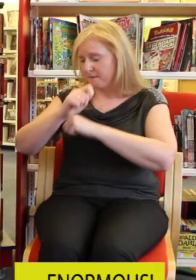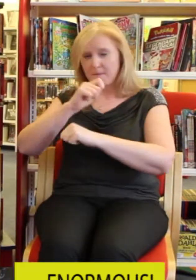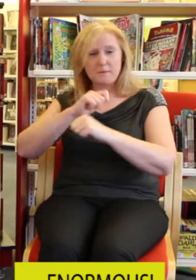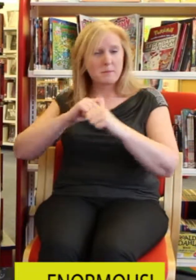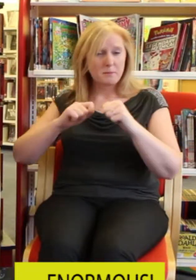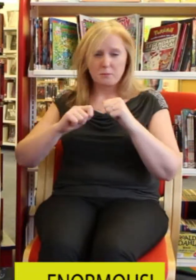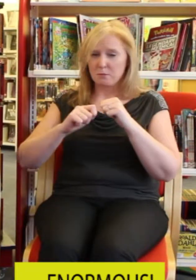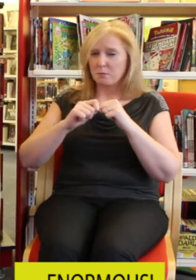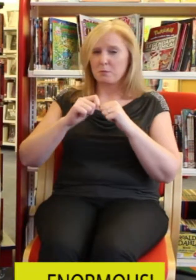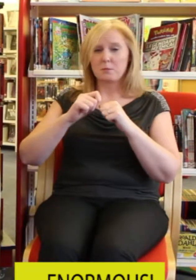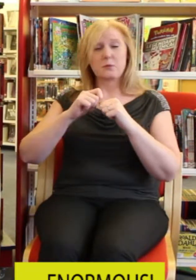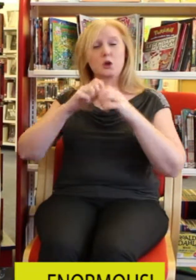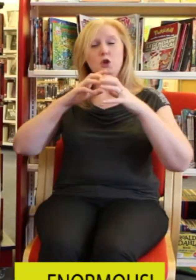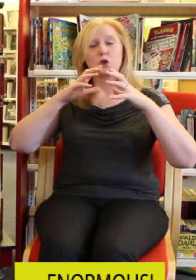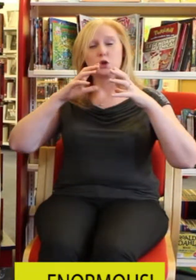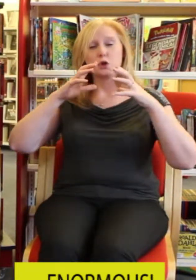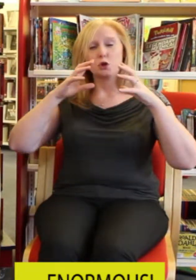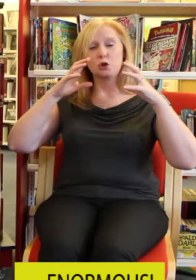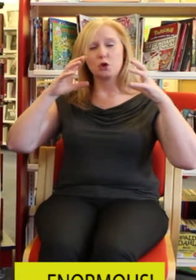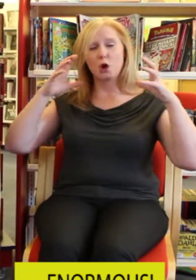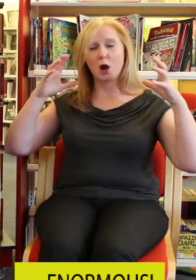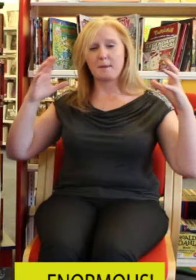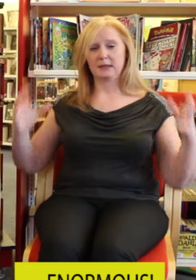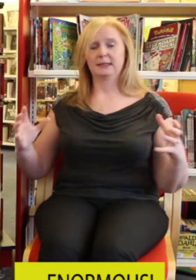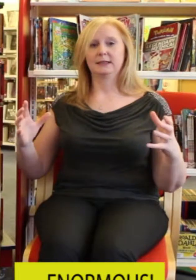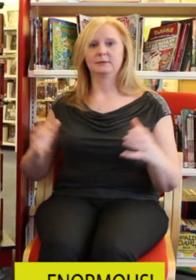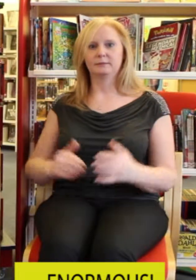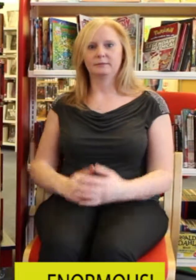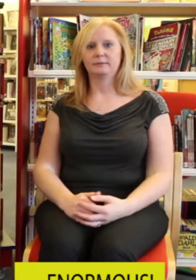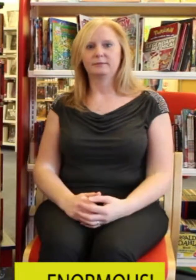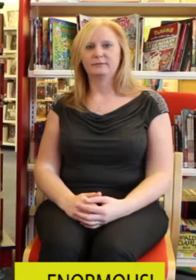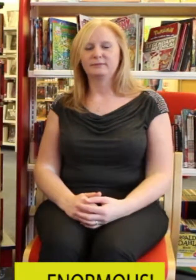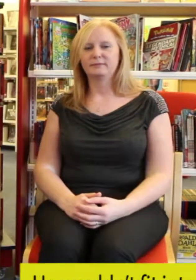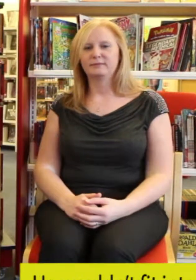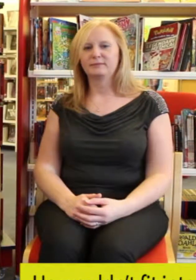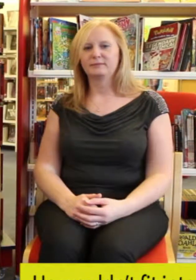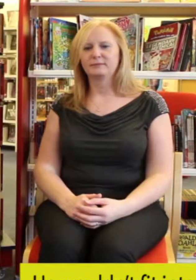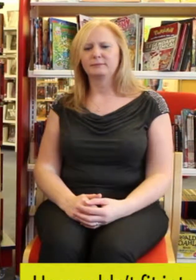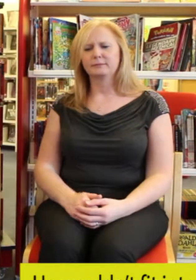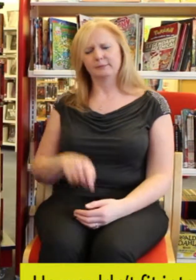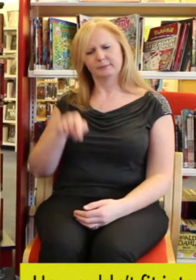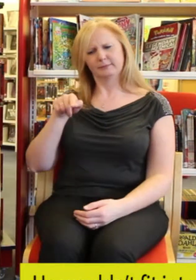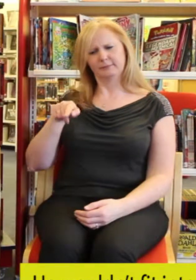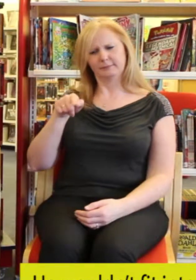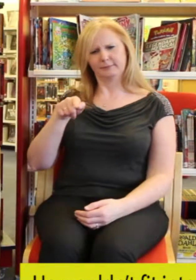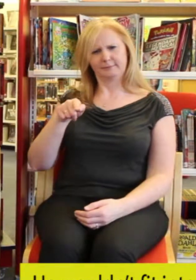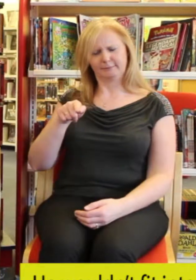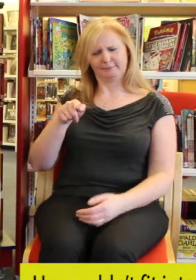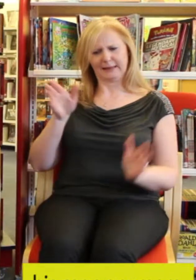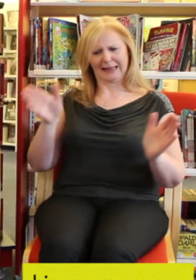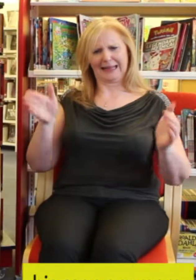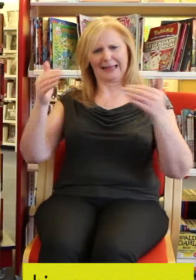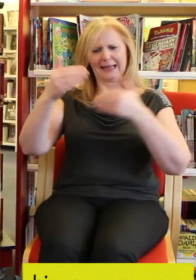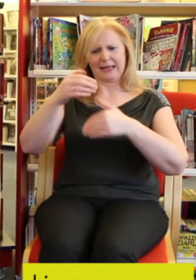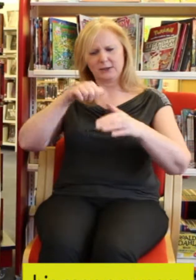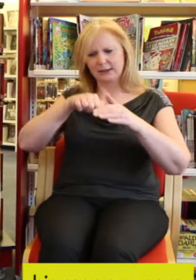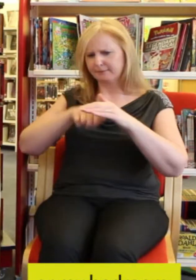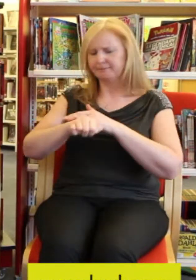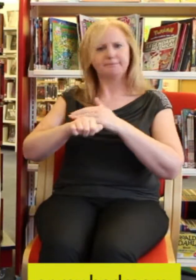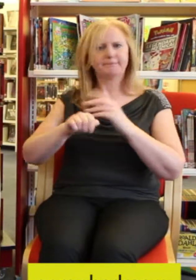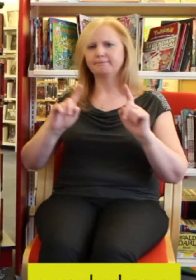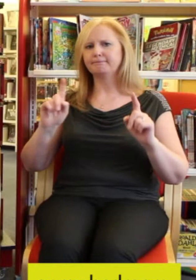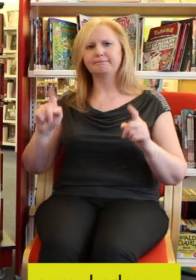enormous. He wouldn't fit into his cage anymore